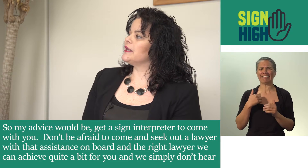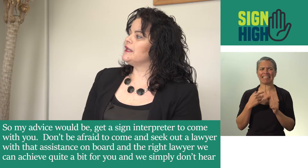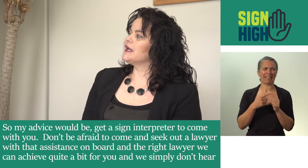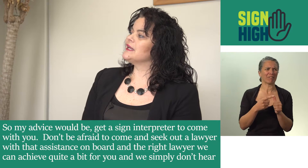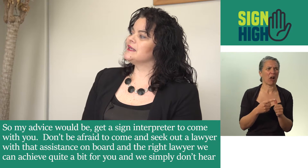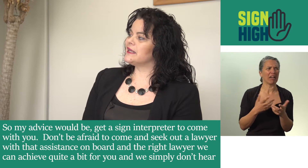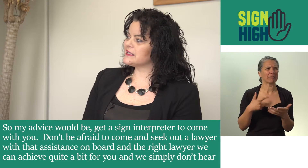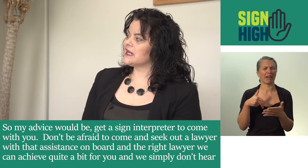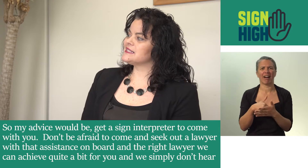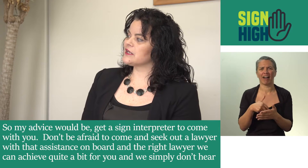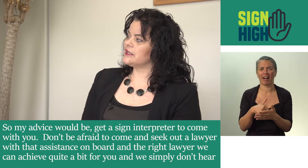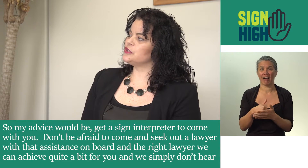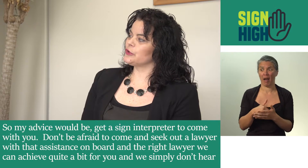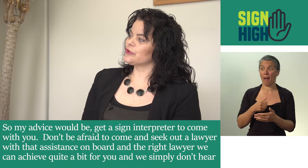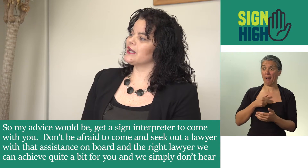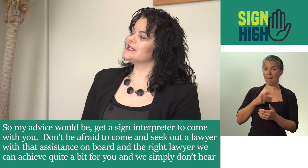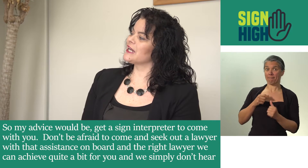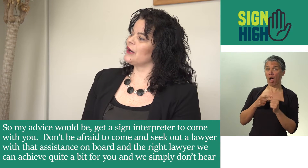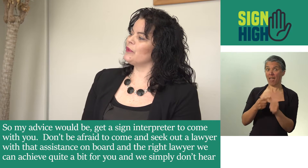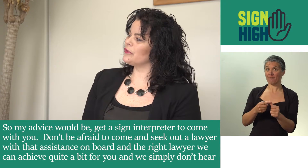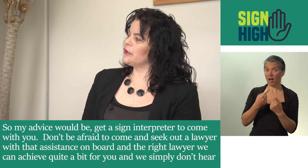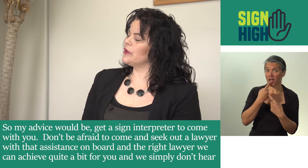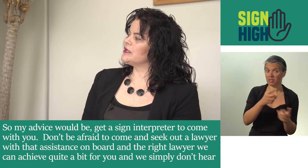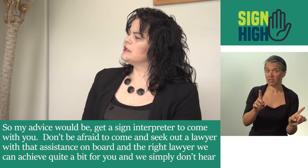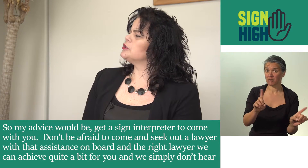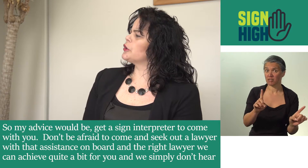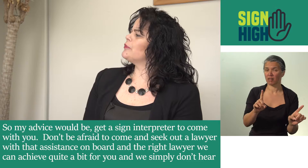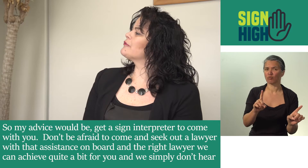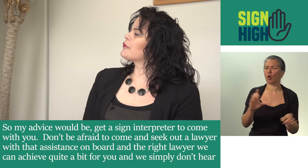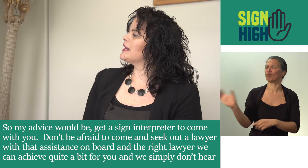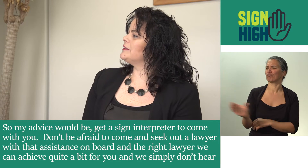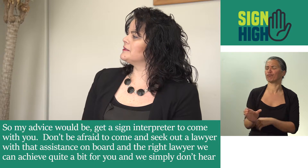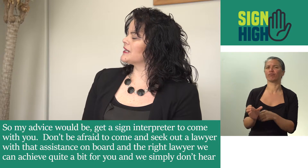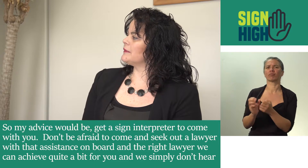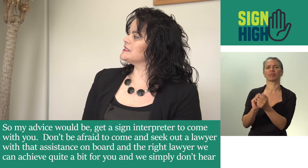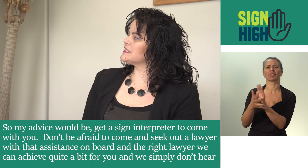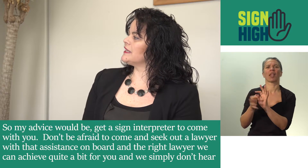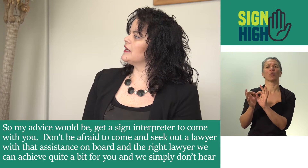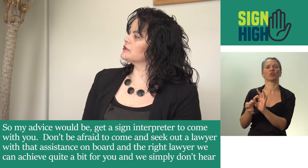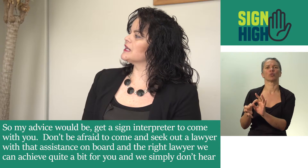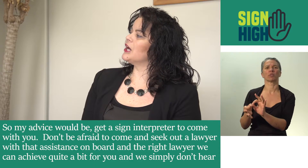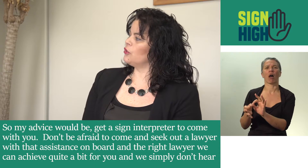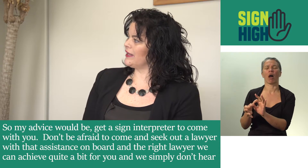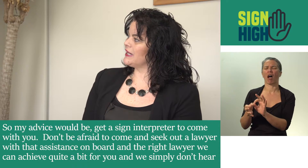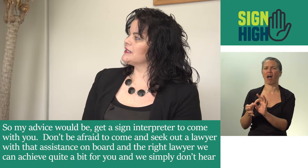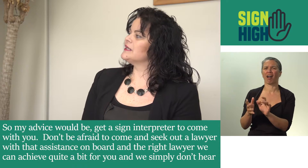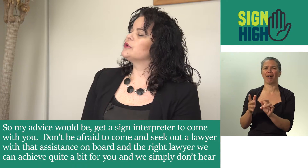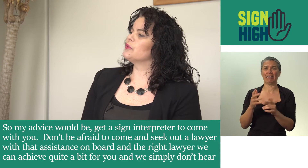be, get a sign interpreter to come with you. Don't be afraid to come and seek out a lawyer. With